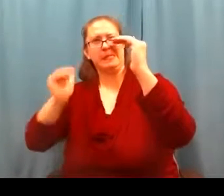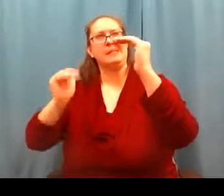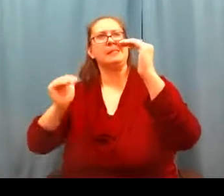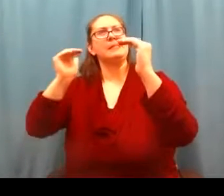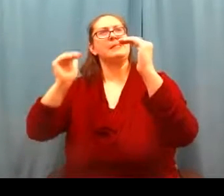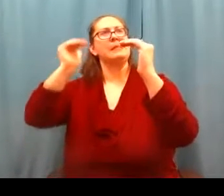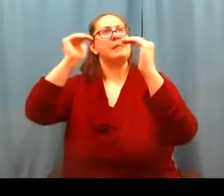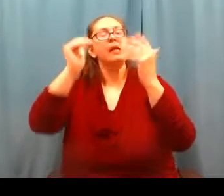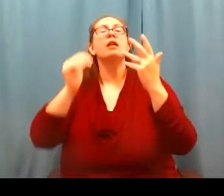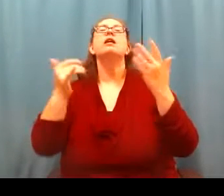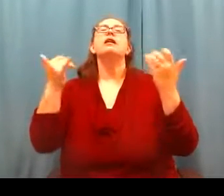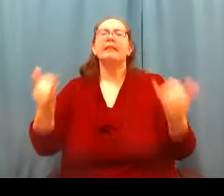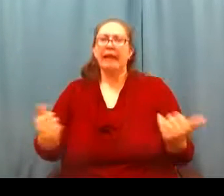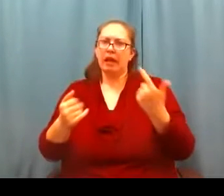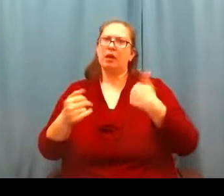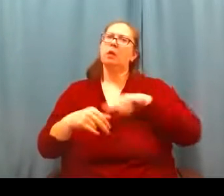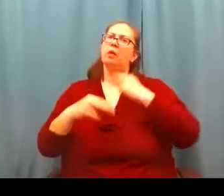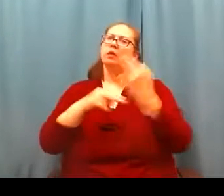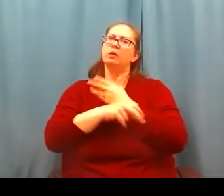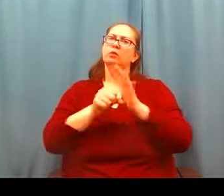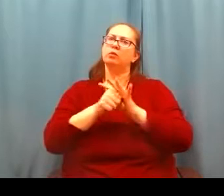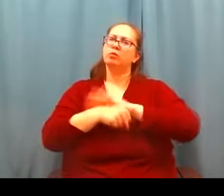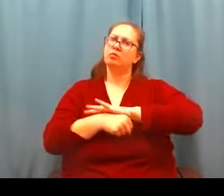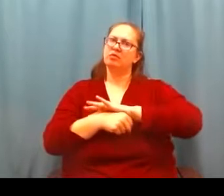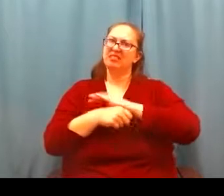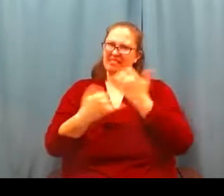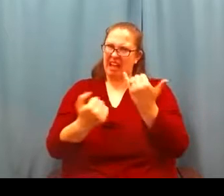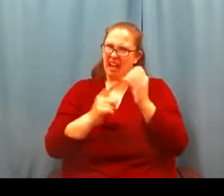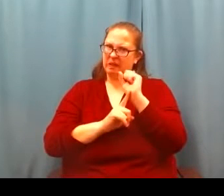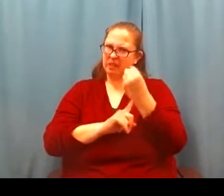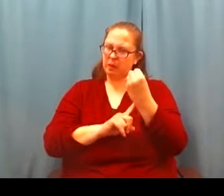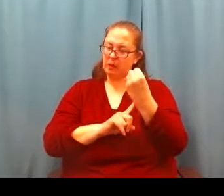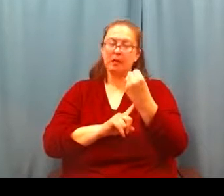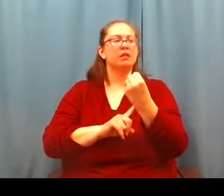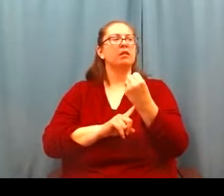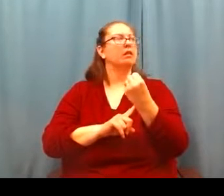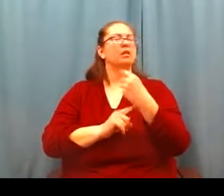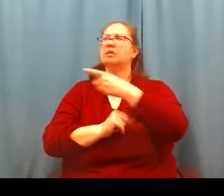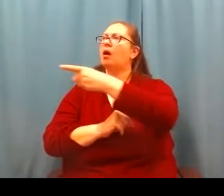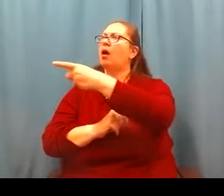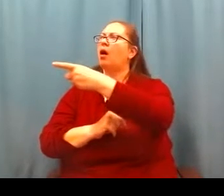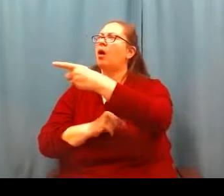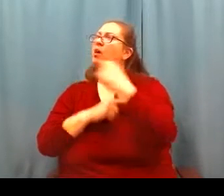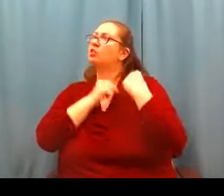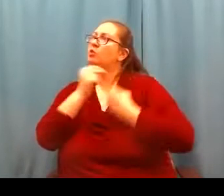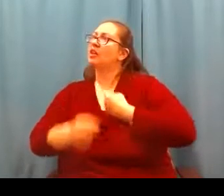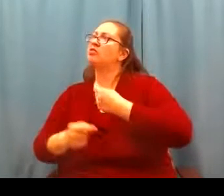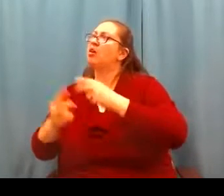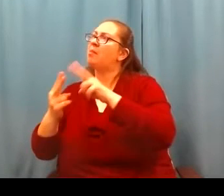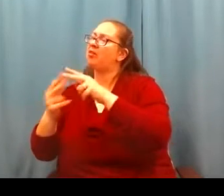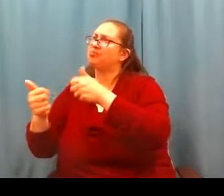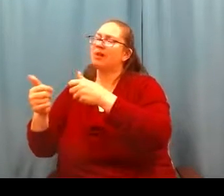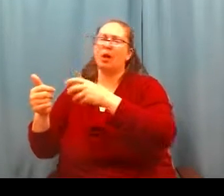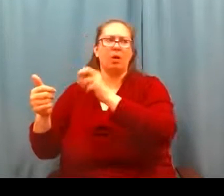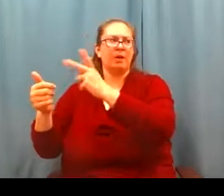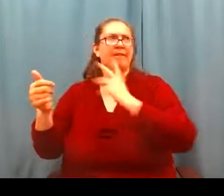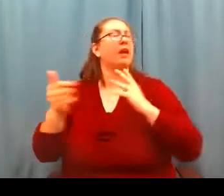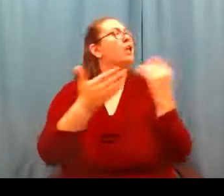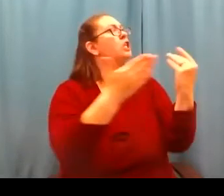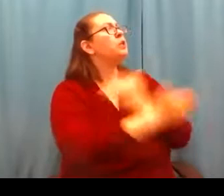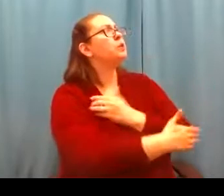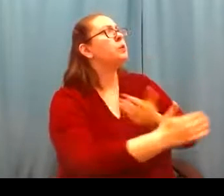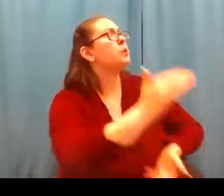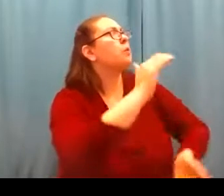situation to actually do that. We are working with non-traditional partners. We've established a new partnership with the St. Louis Area